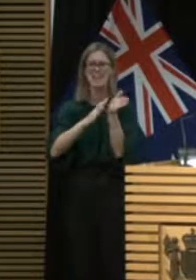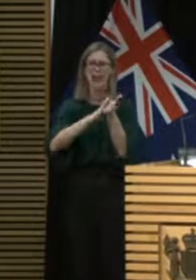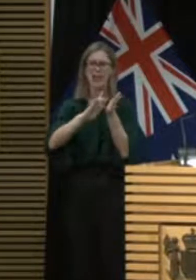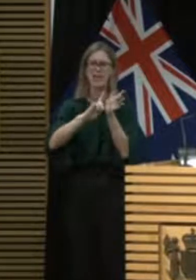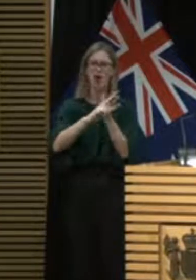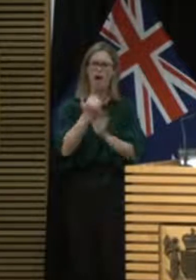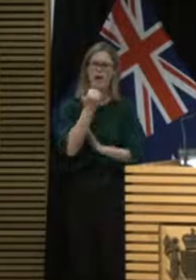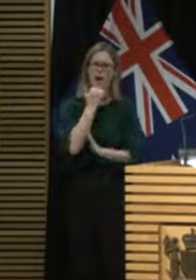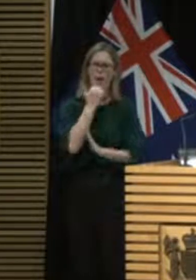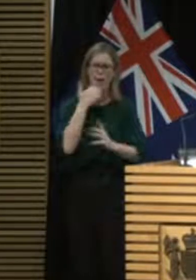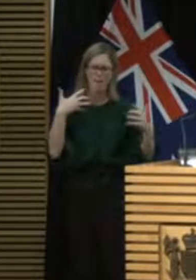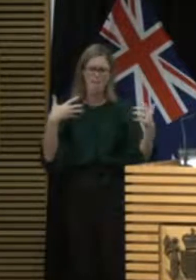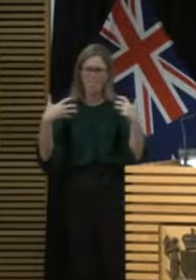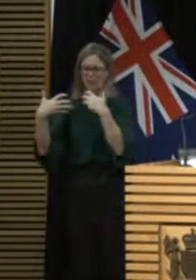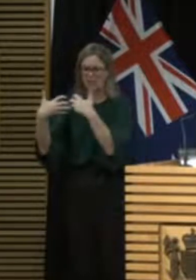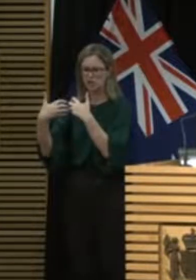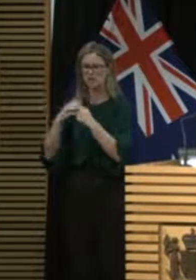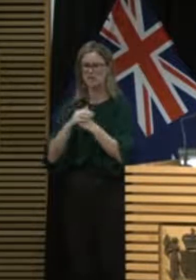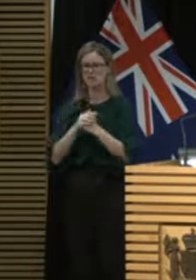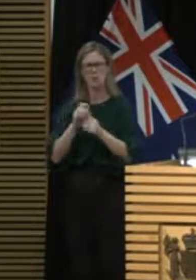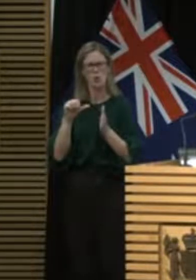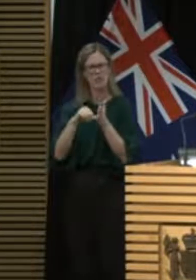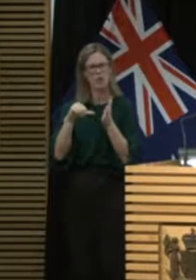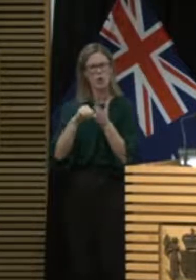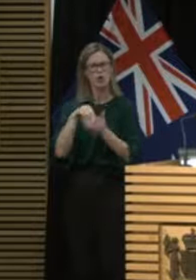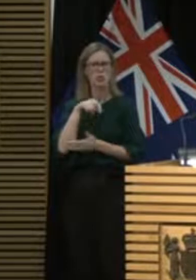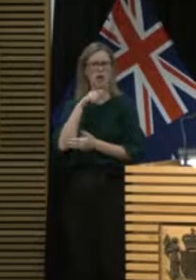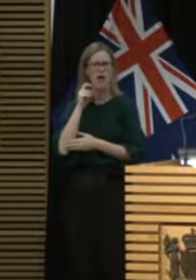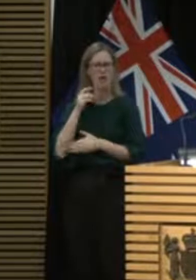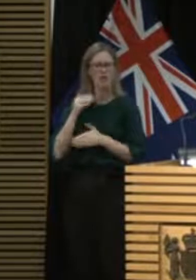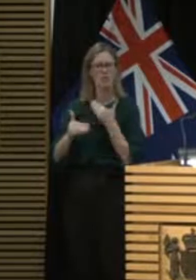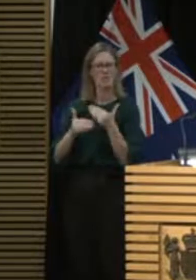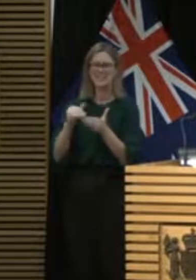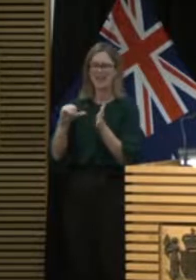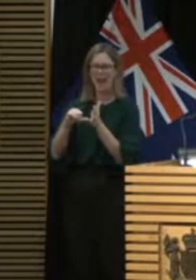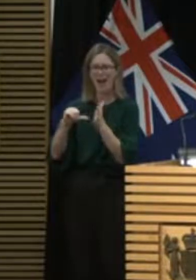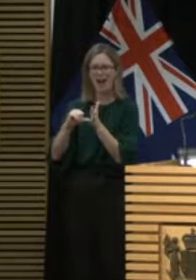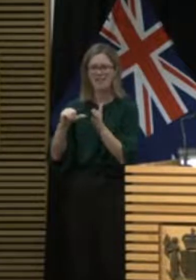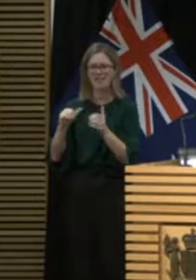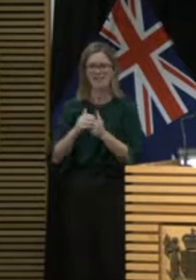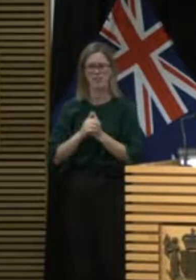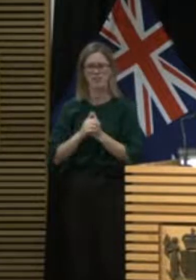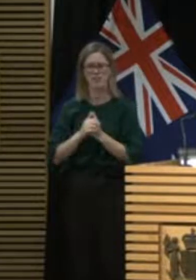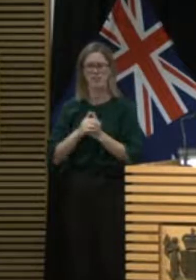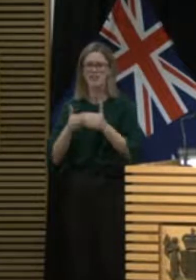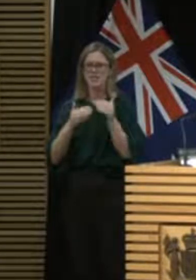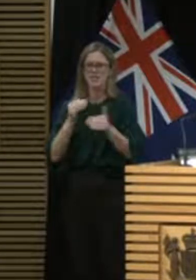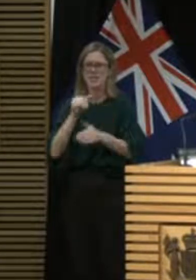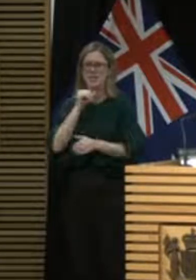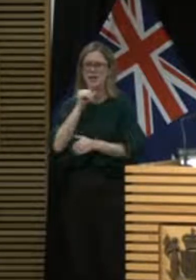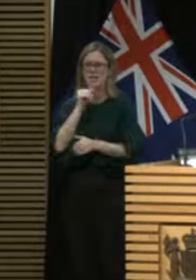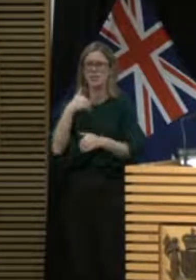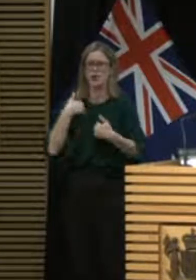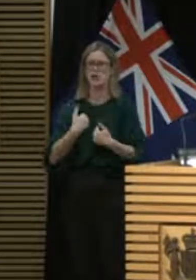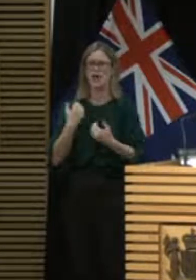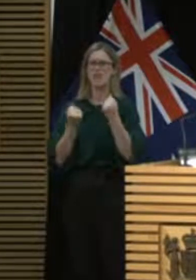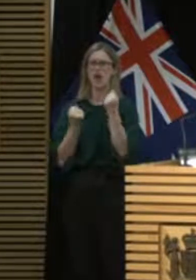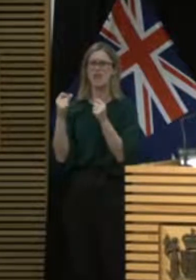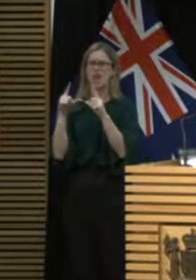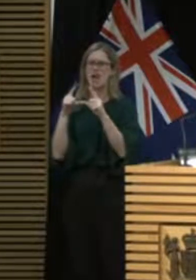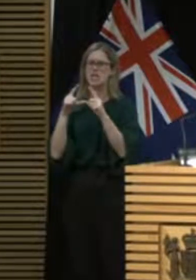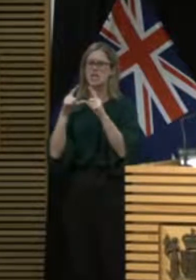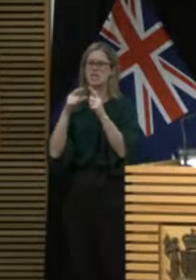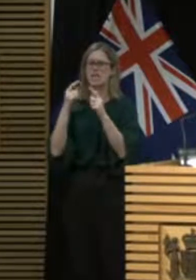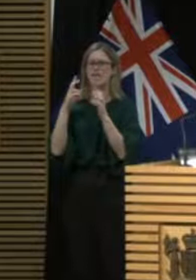matching. So it would be difficult to get through that process, even without the requirement for photo ID, without